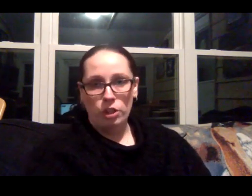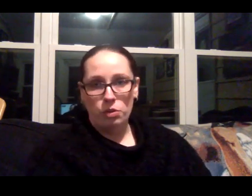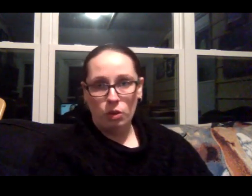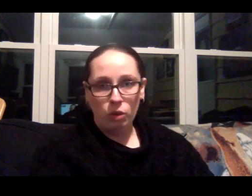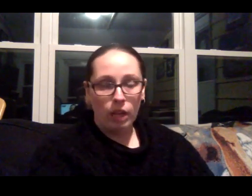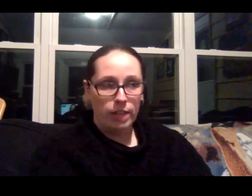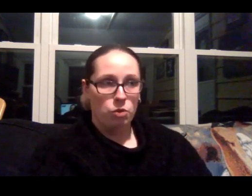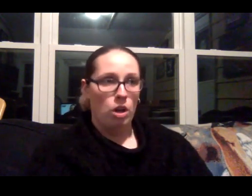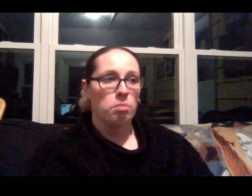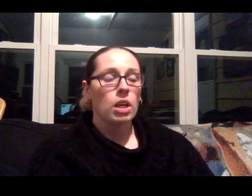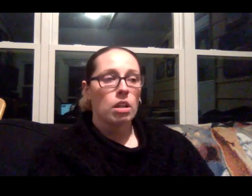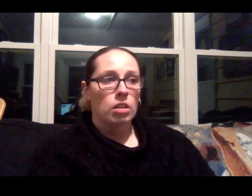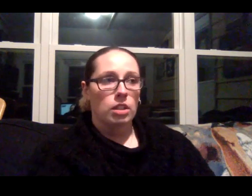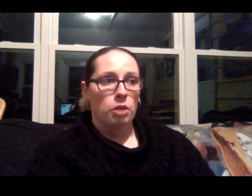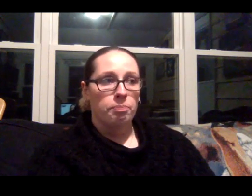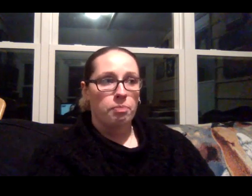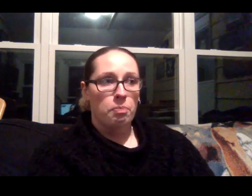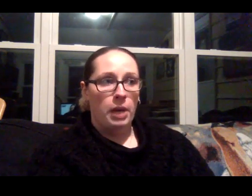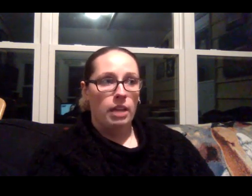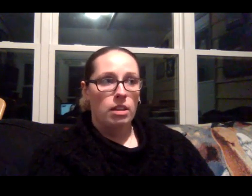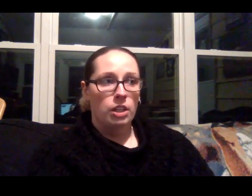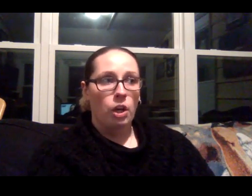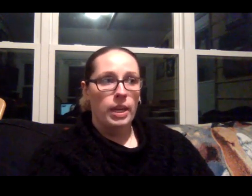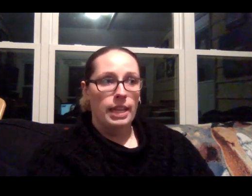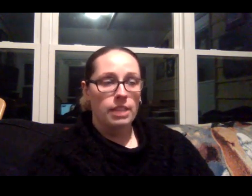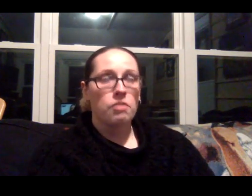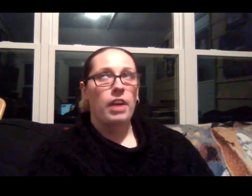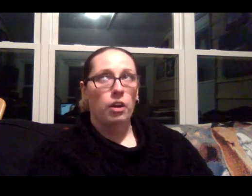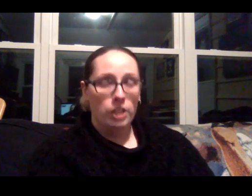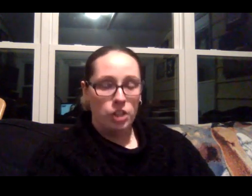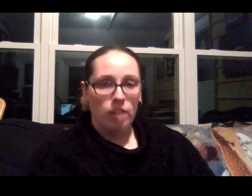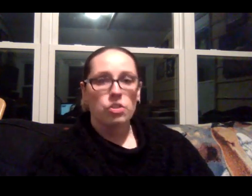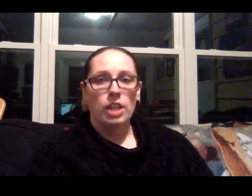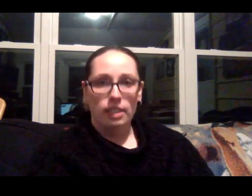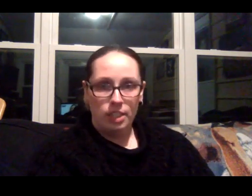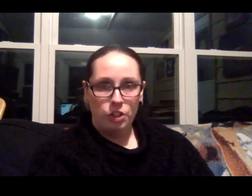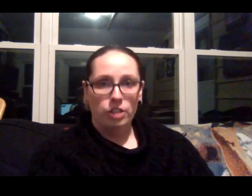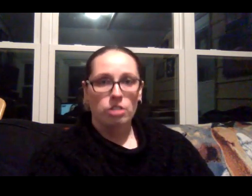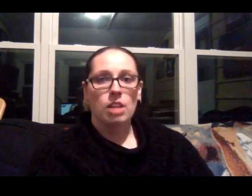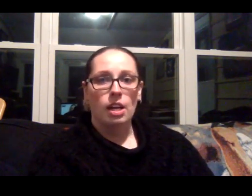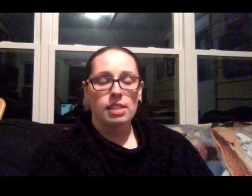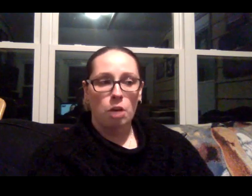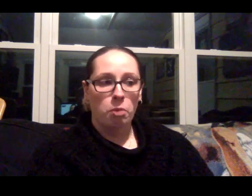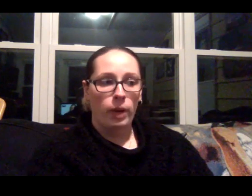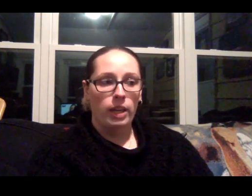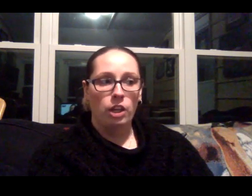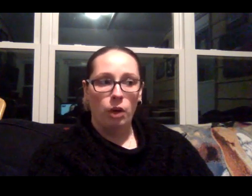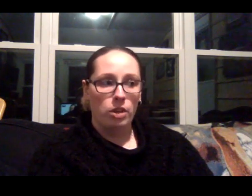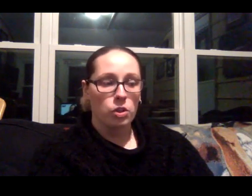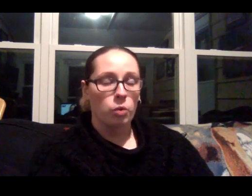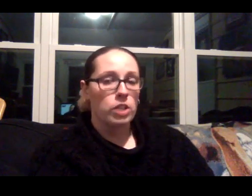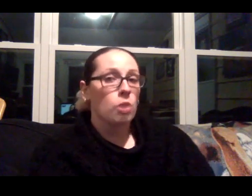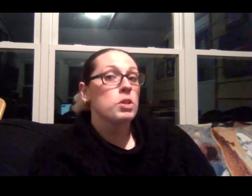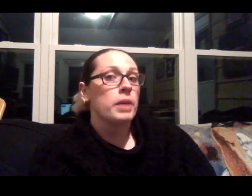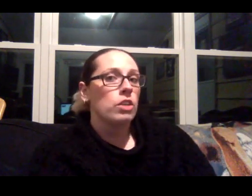My children are using Google Classroom. But, you know, it is very challenging on the teacher's standpoint. You know,